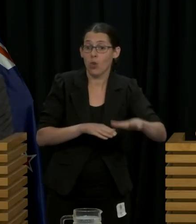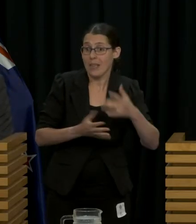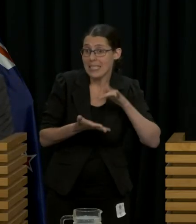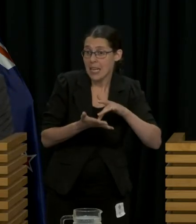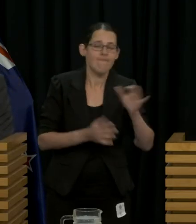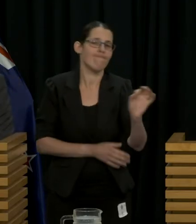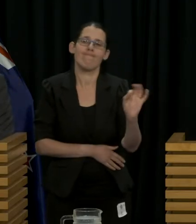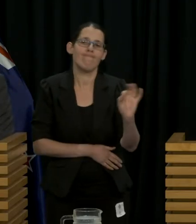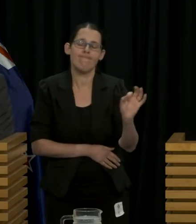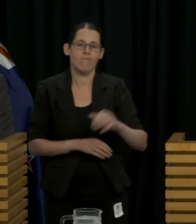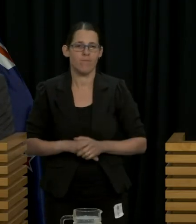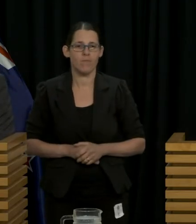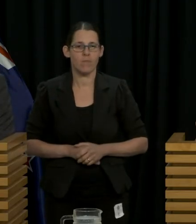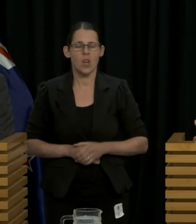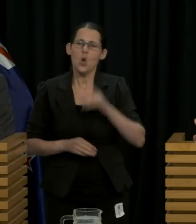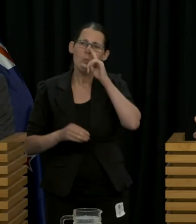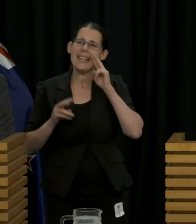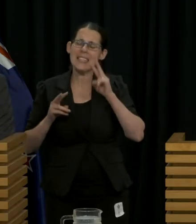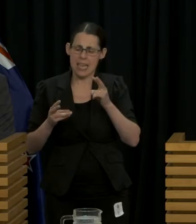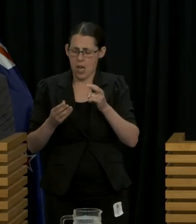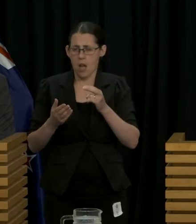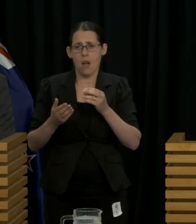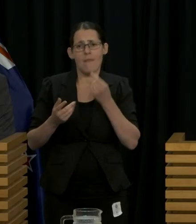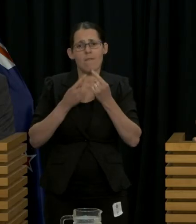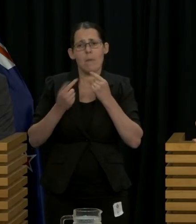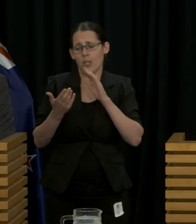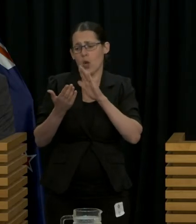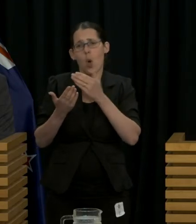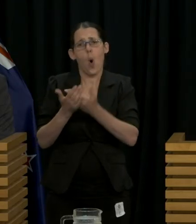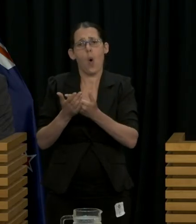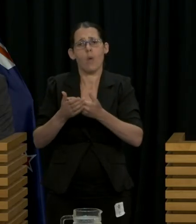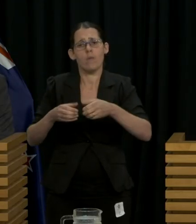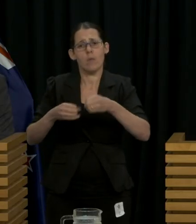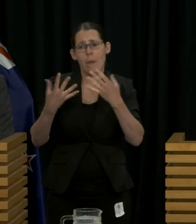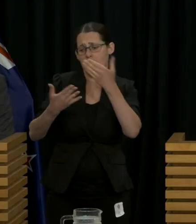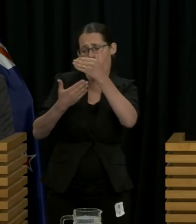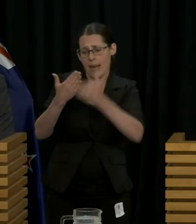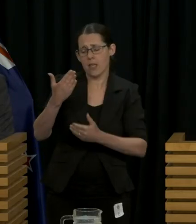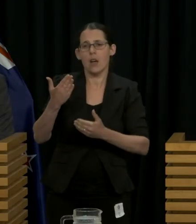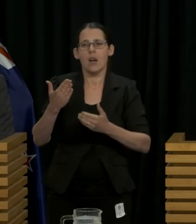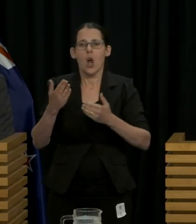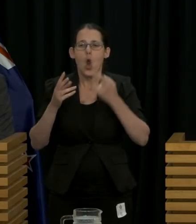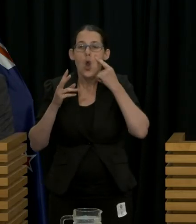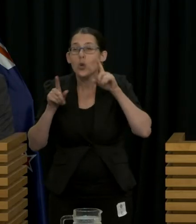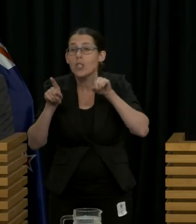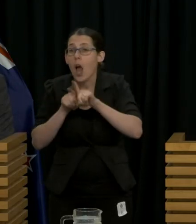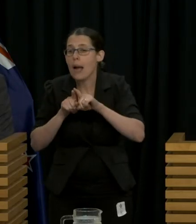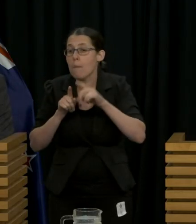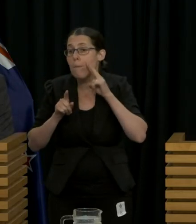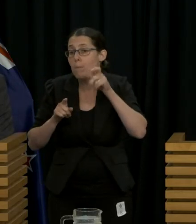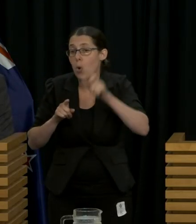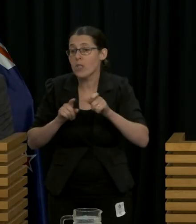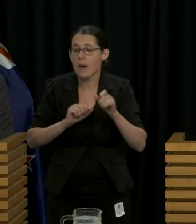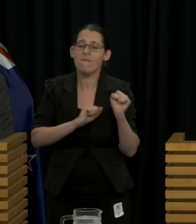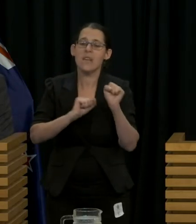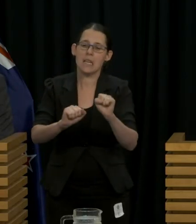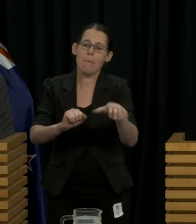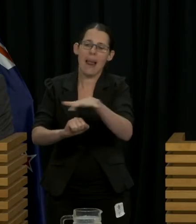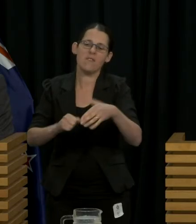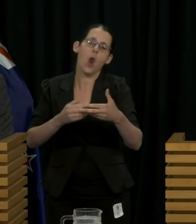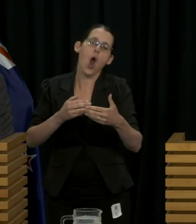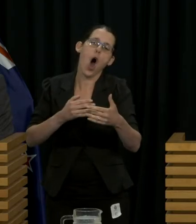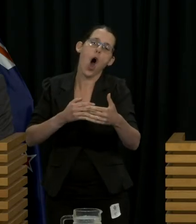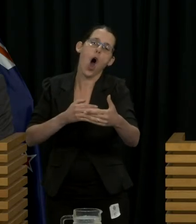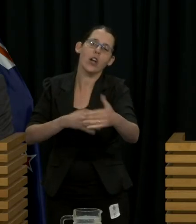for relatively long time periods. The reason is so we cast the net wide. It doesn't matter, it doesn't necessarily mean the people were there for a